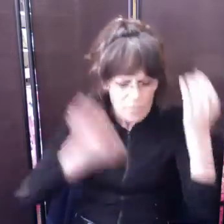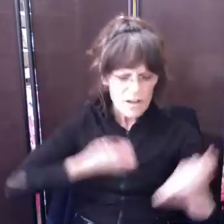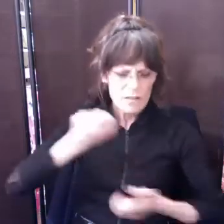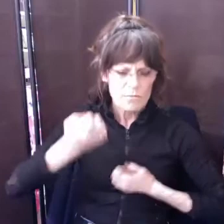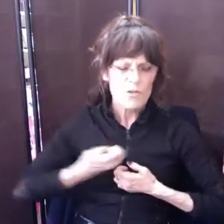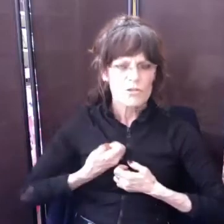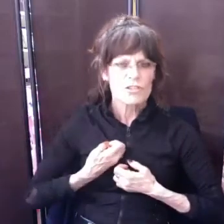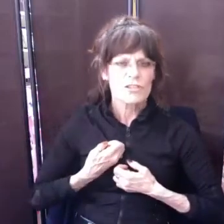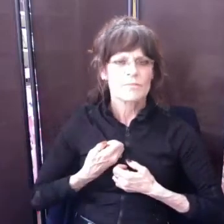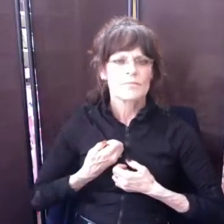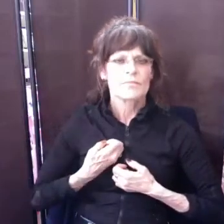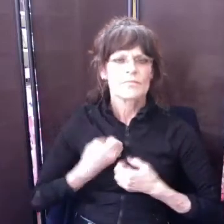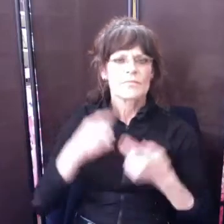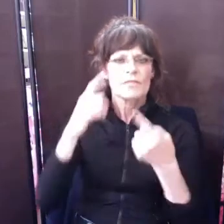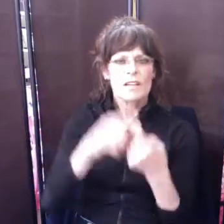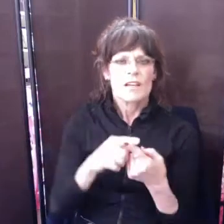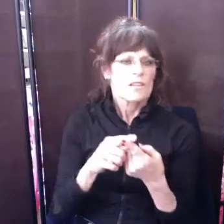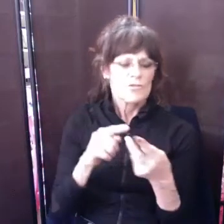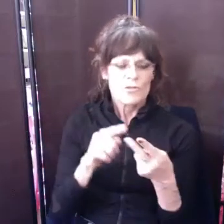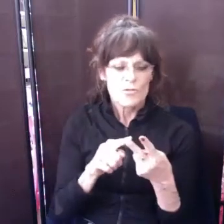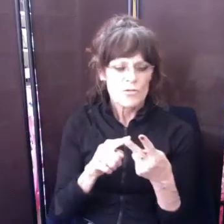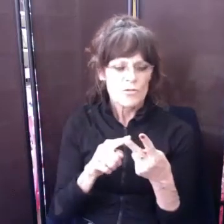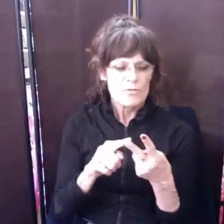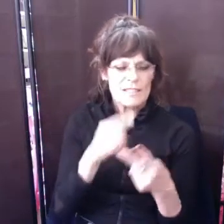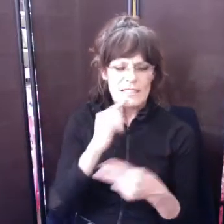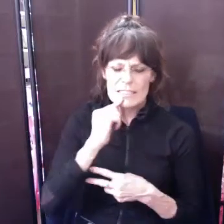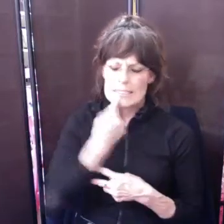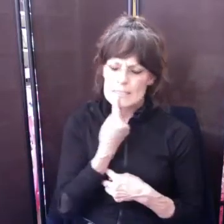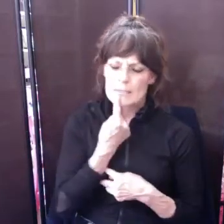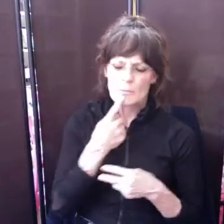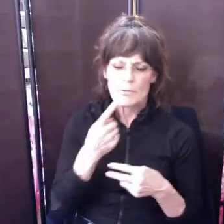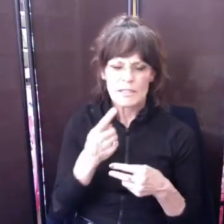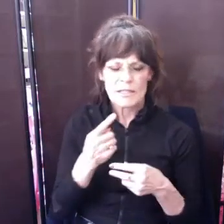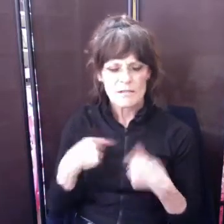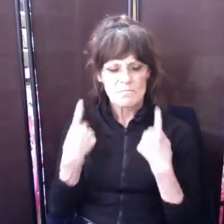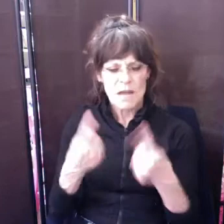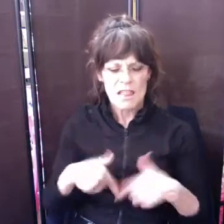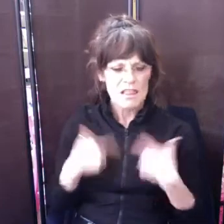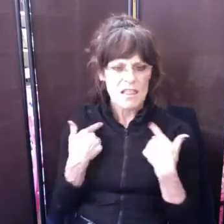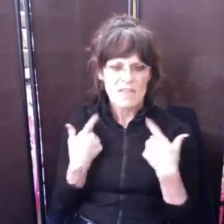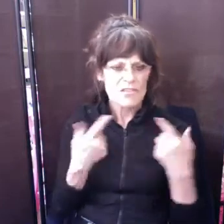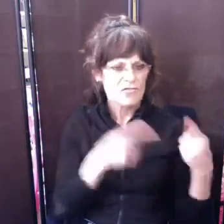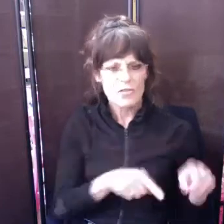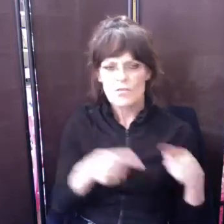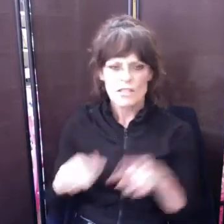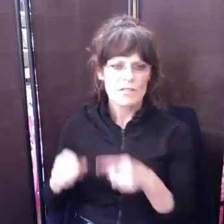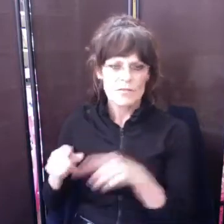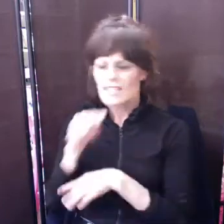AA were complete and total disappointment in the way that my life had turned out, because it wasn't supposed to be like that,